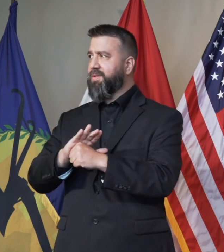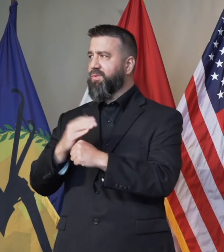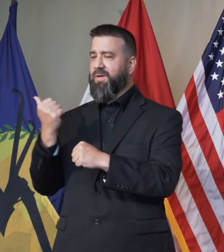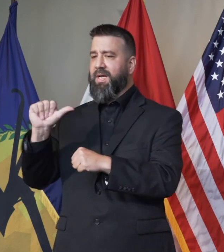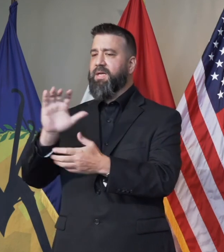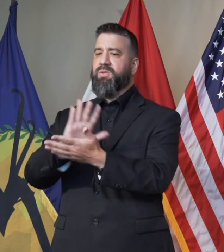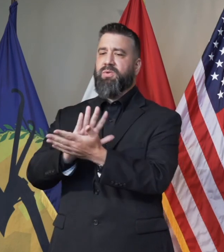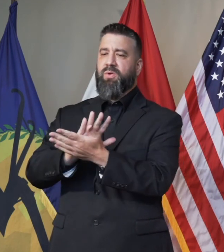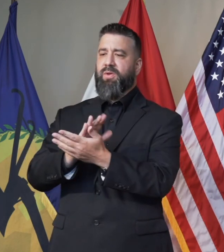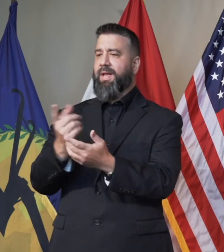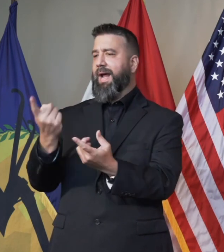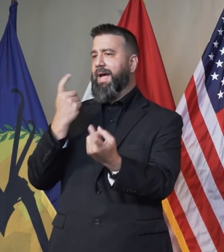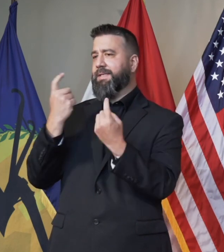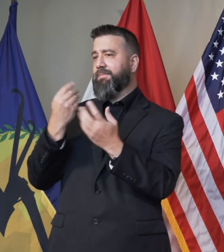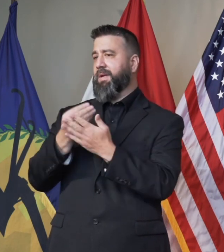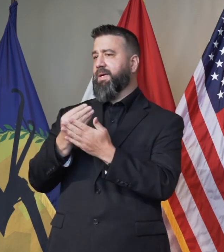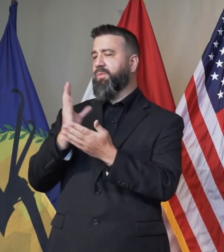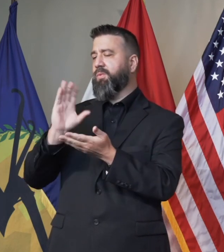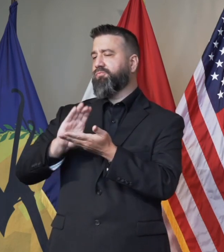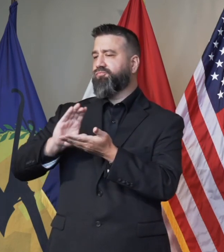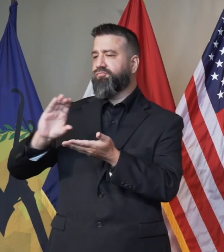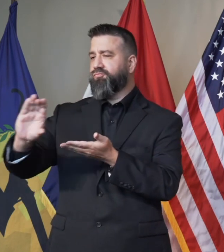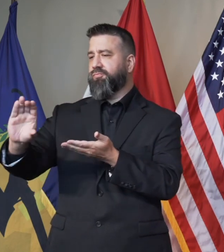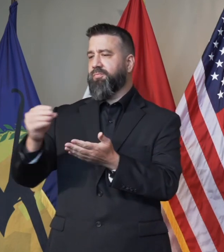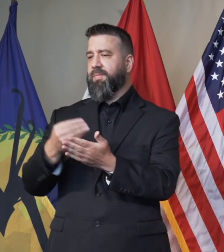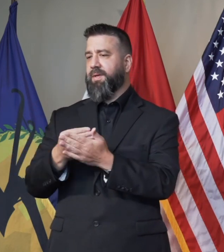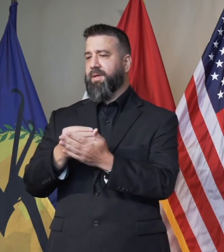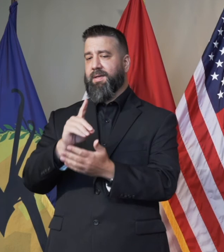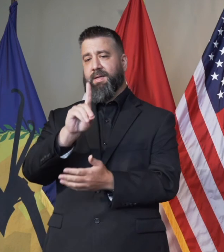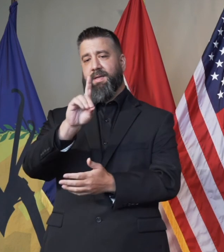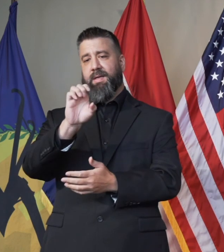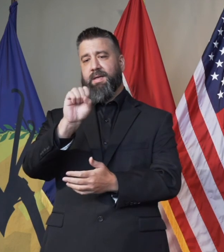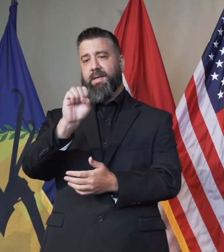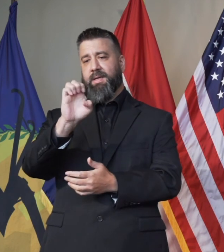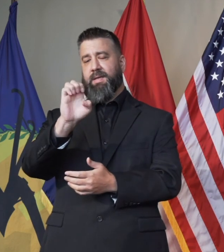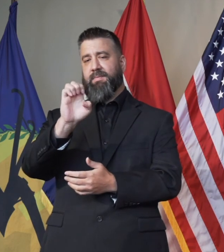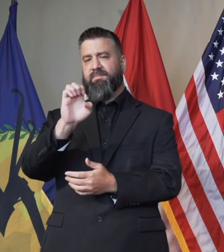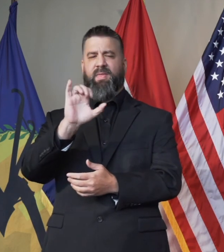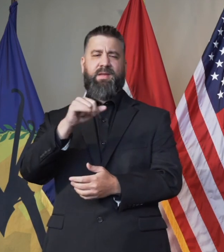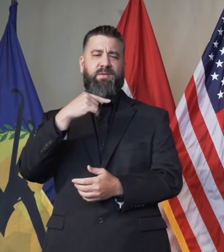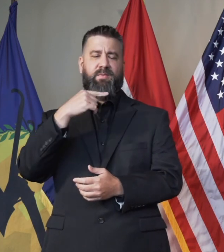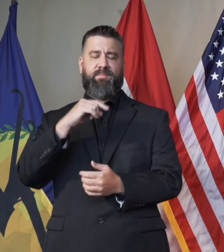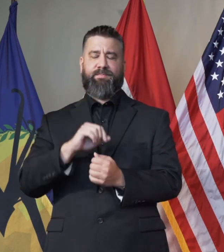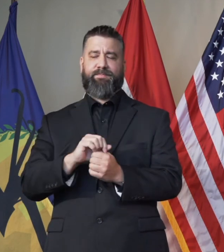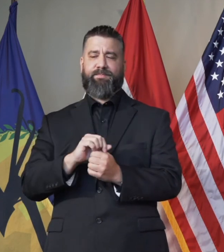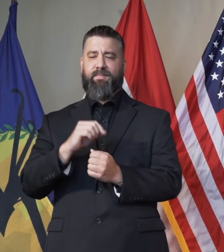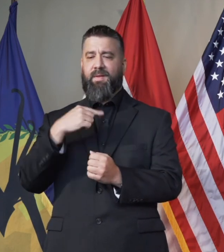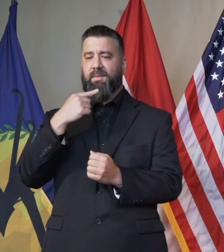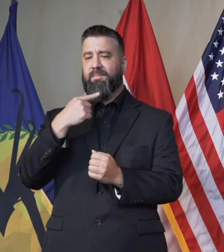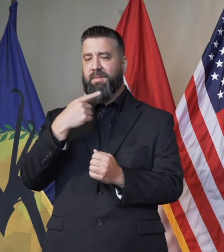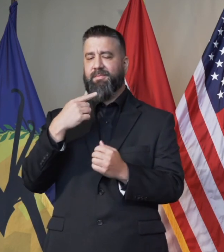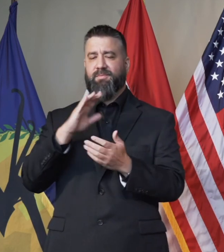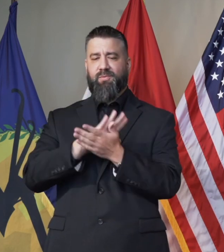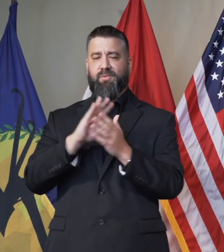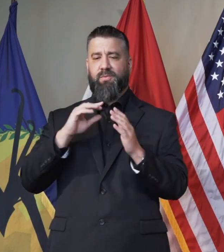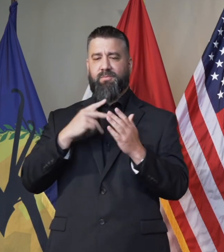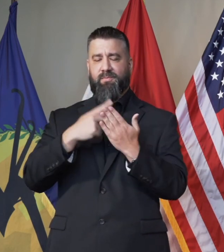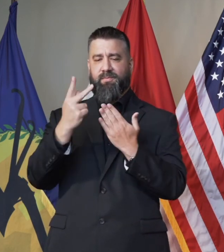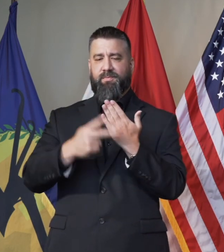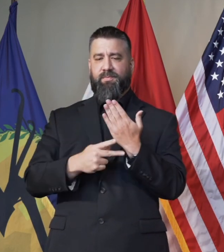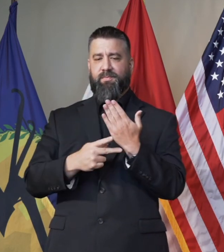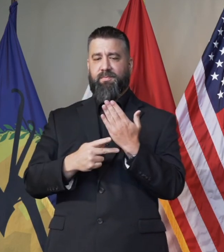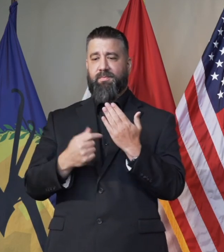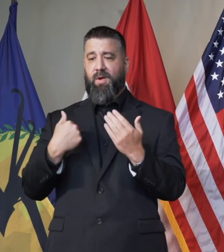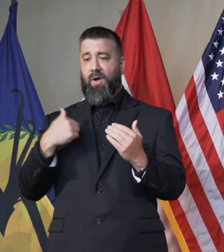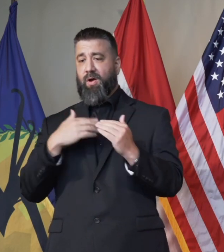Okay. Or private. Yeah, so we're, so DESE is a public school program. So the match that we've, that our PPE, the $3